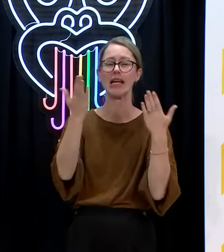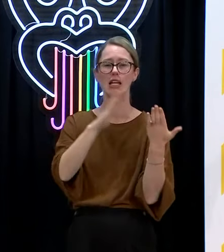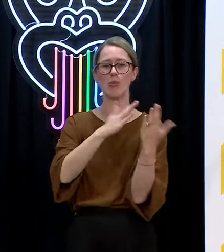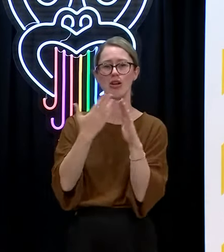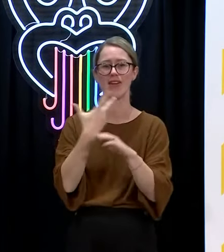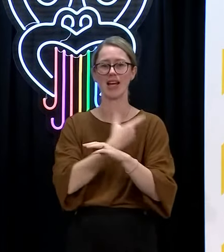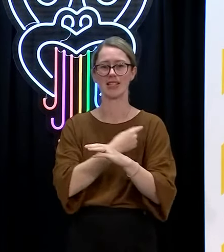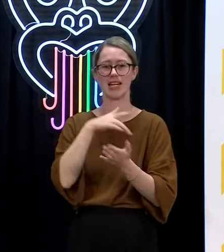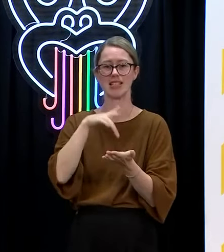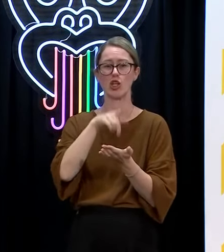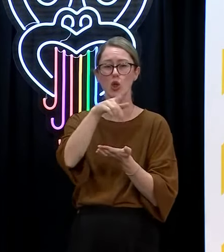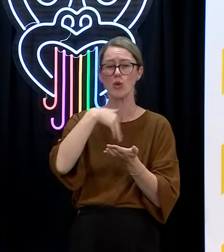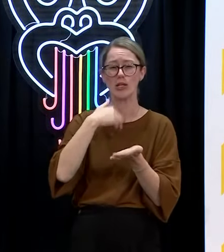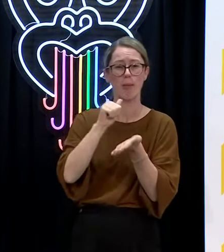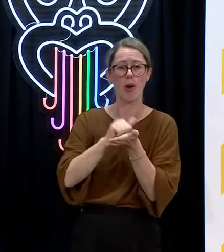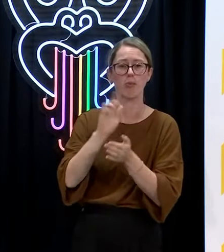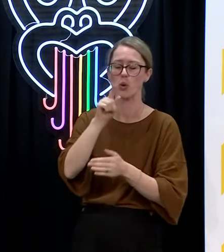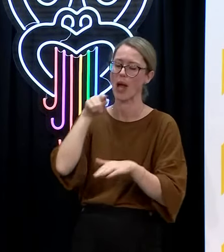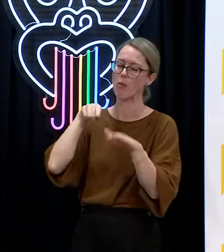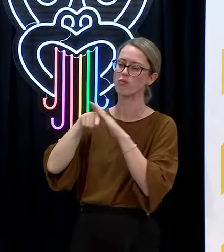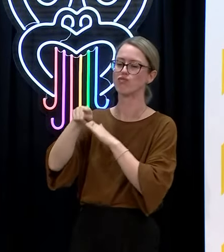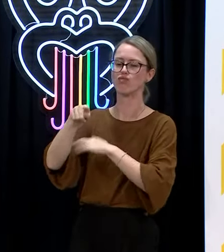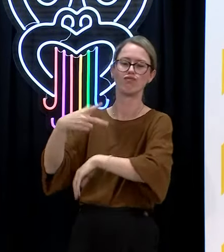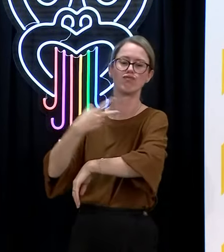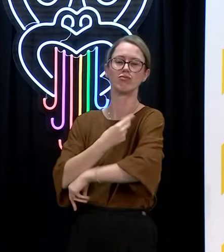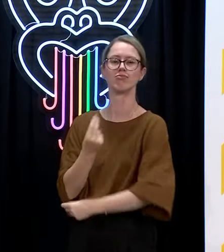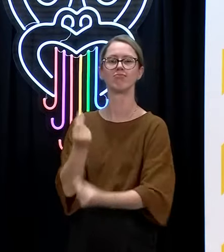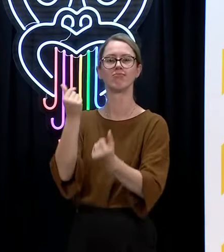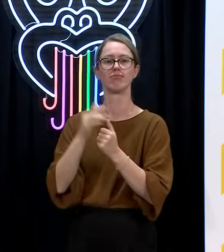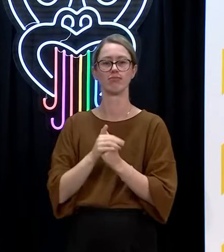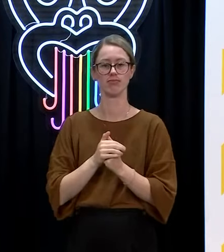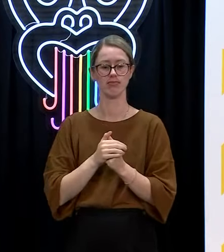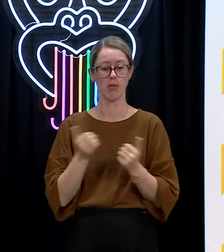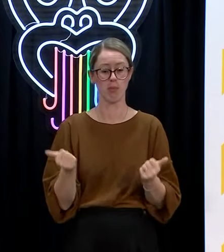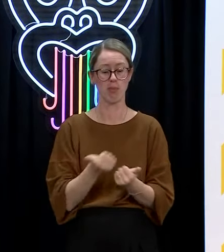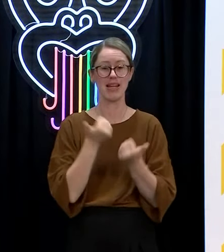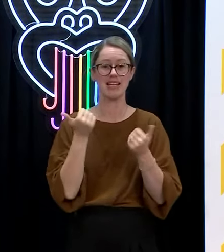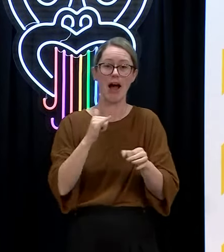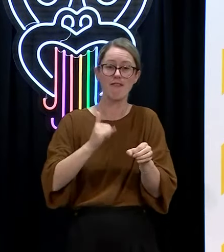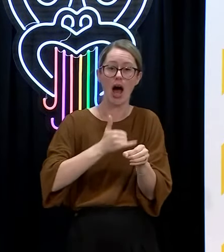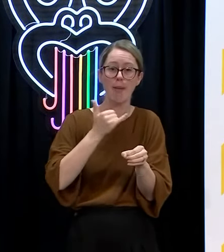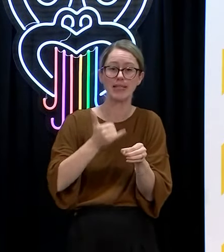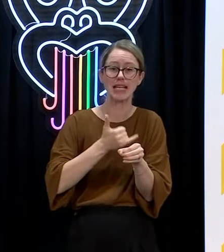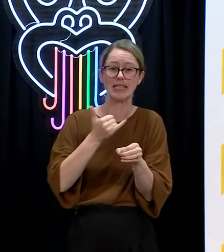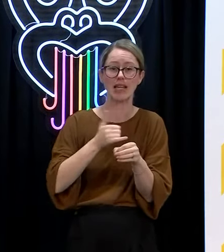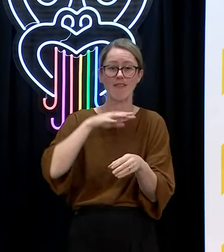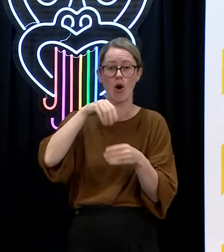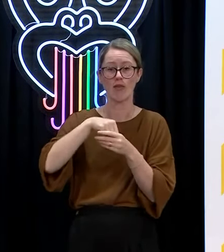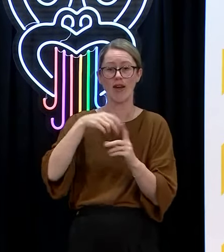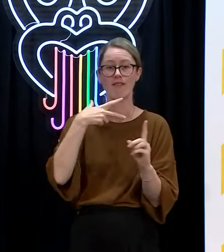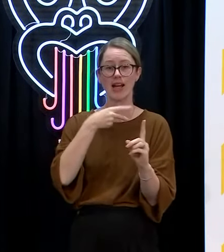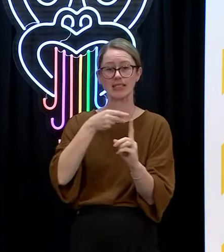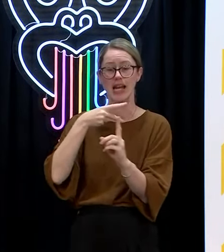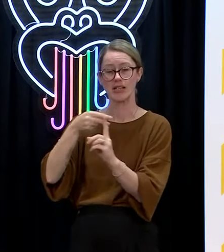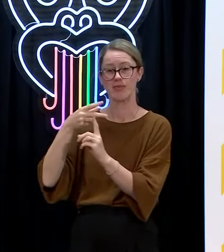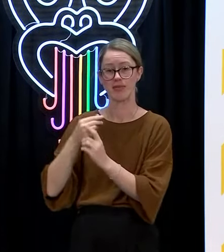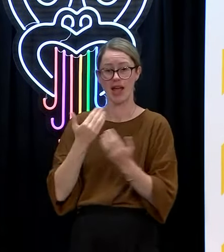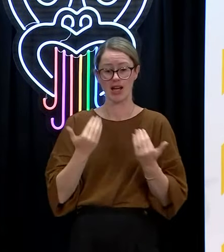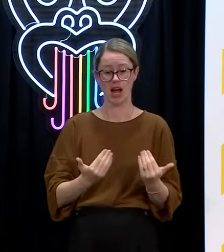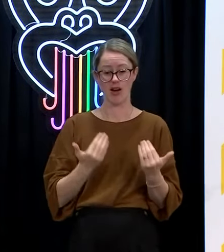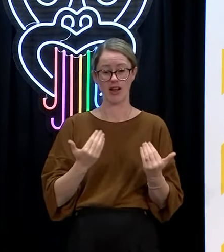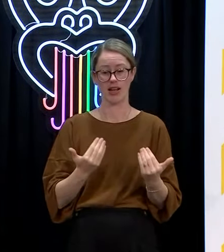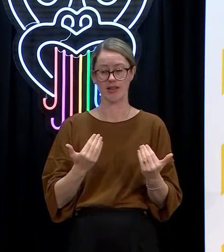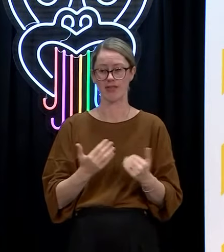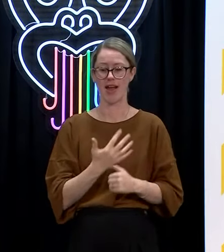community vaccination sites. The number of pharmacies joining the vaccine rollout continues to rise. There are currently